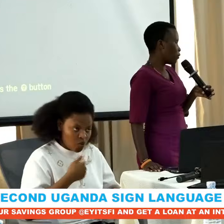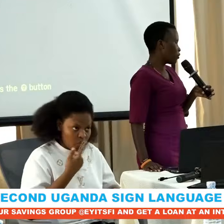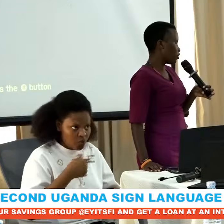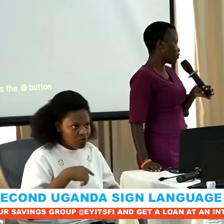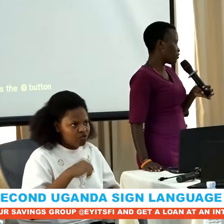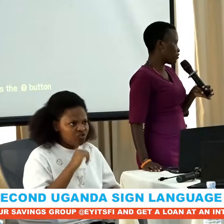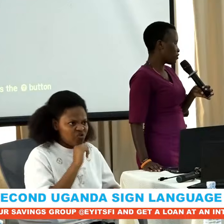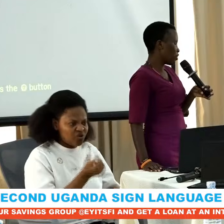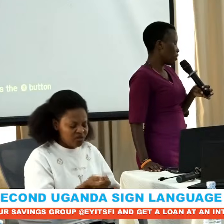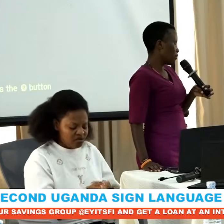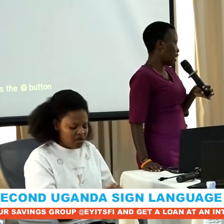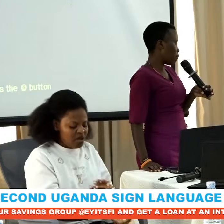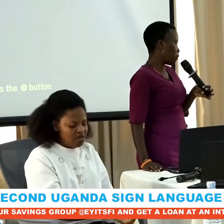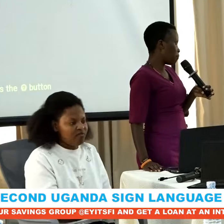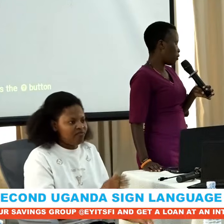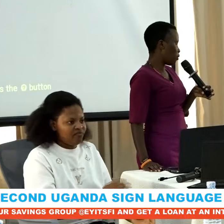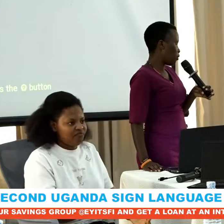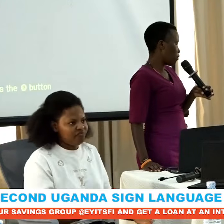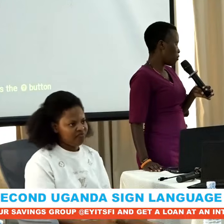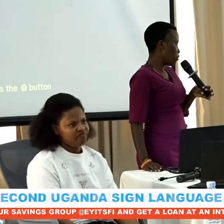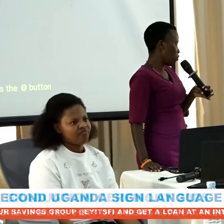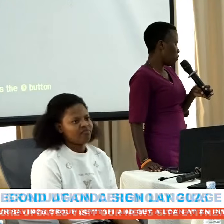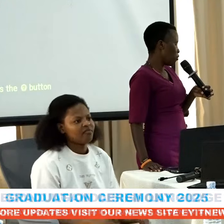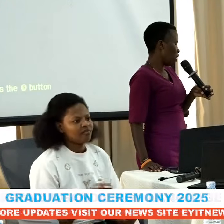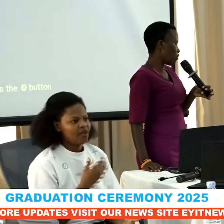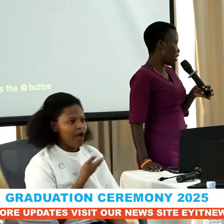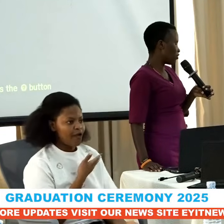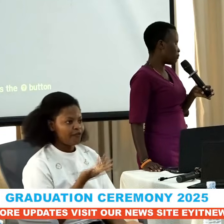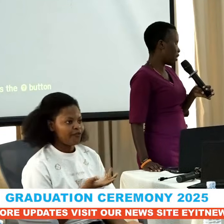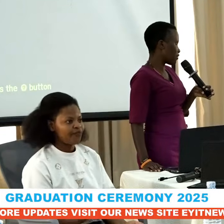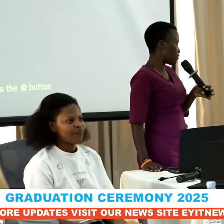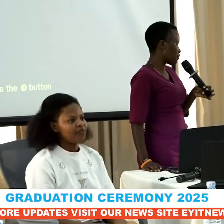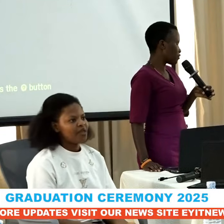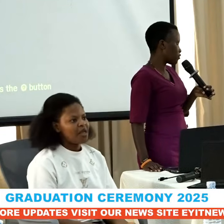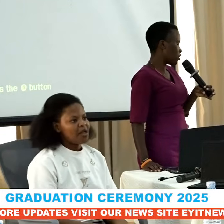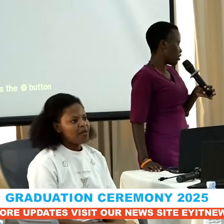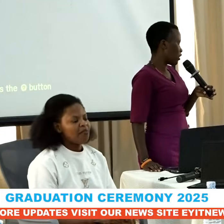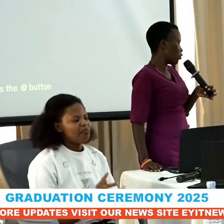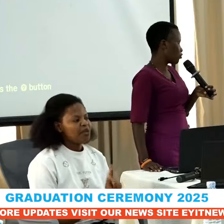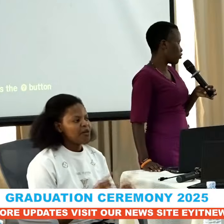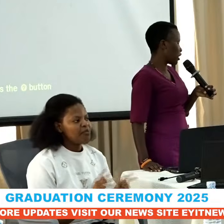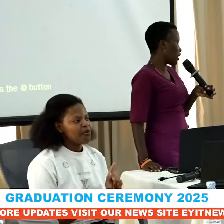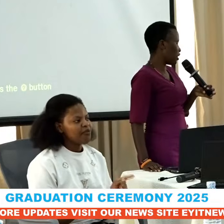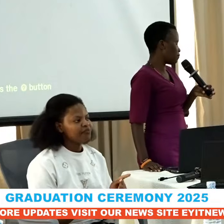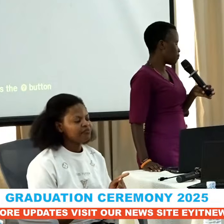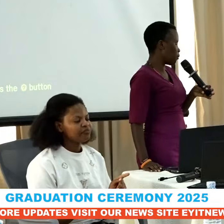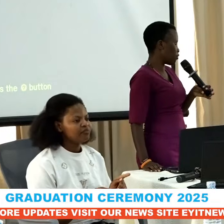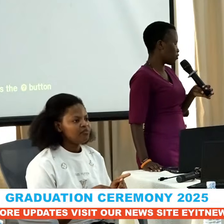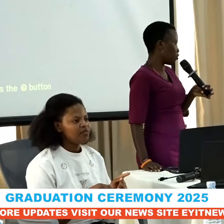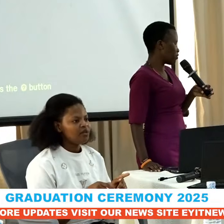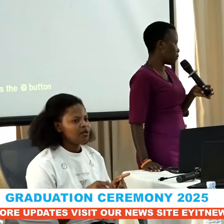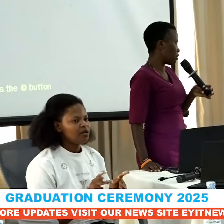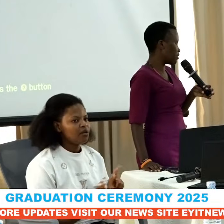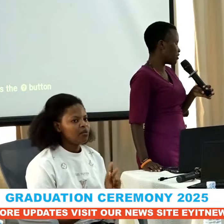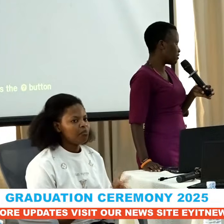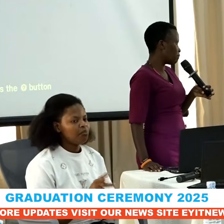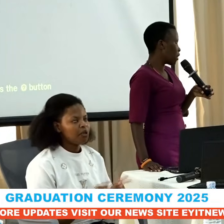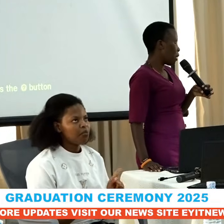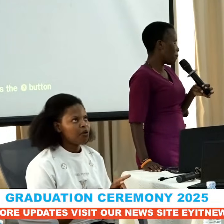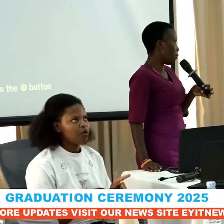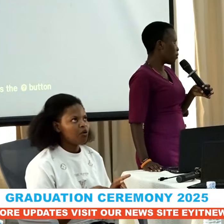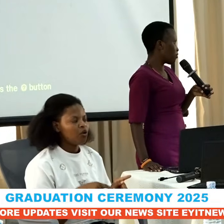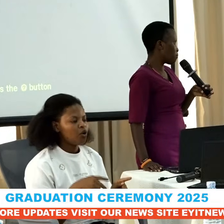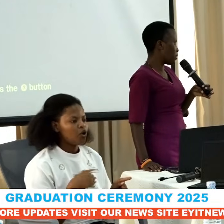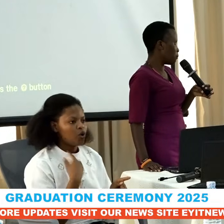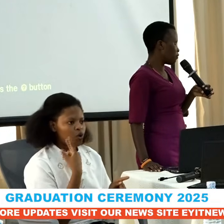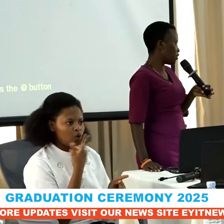people who lost, there are people who have hunchbacks. They are also regarded as people with physical disabilities,